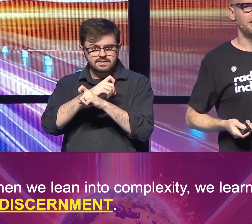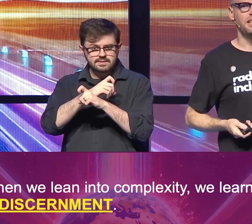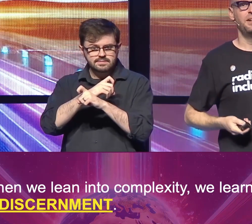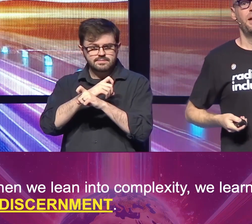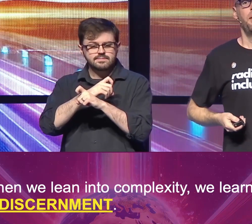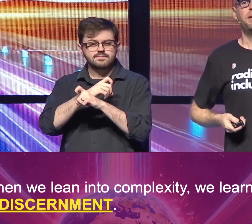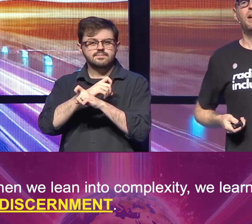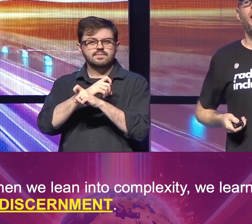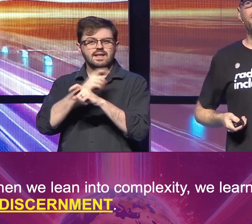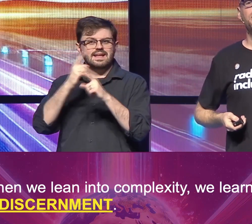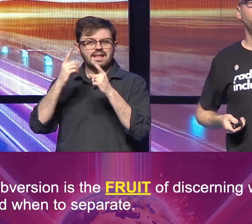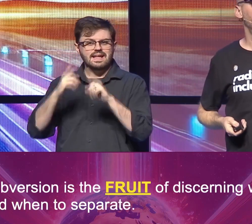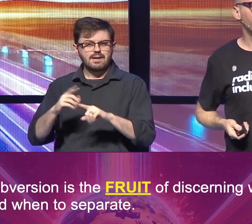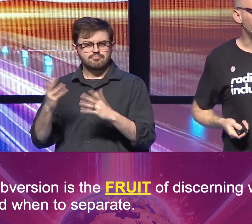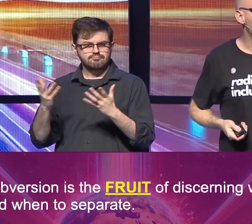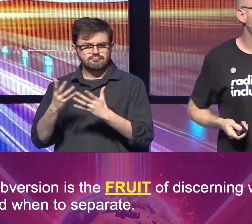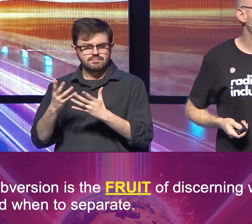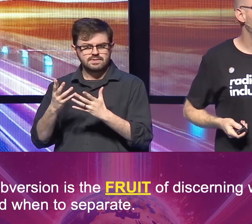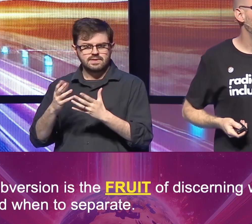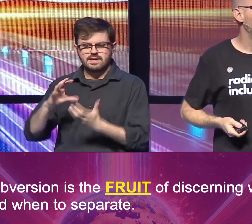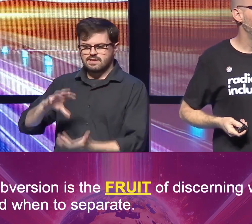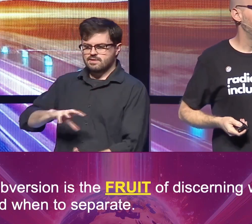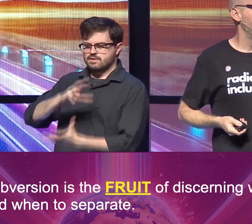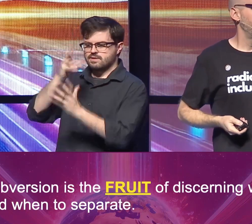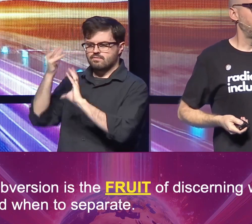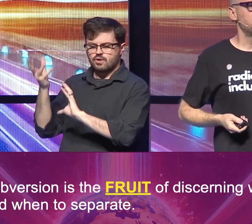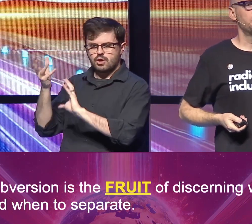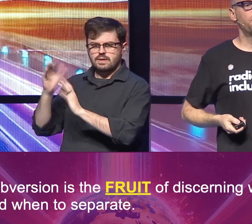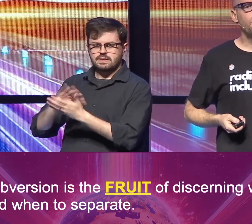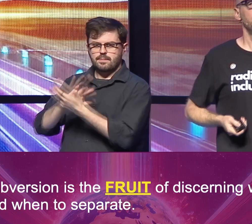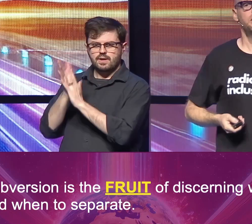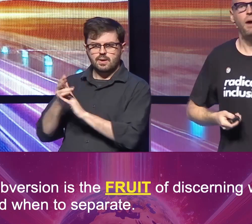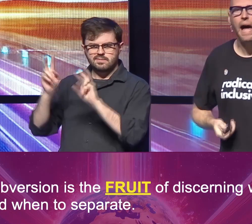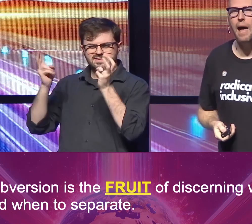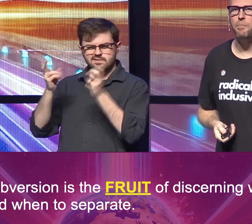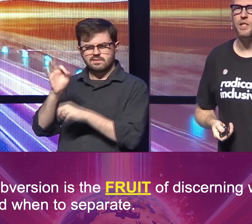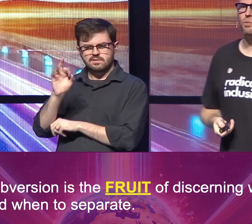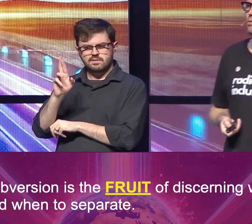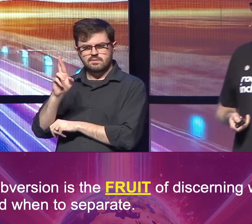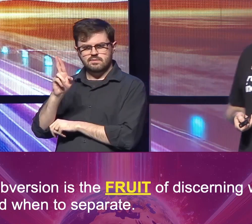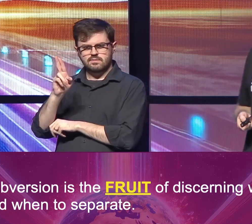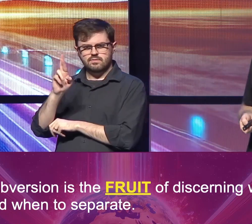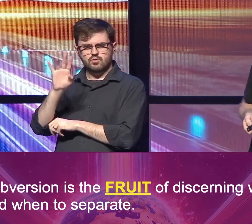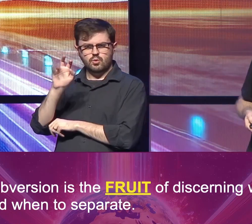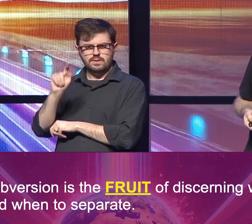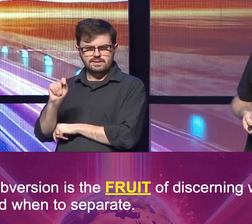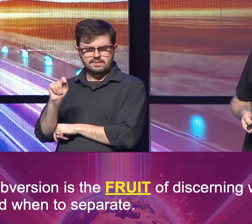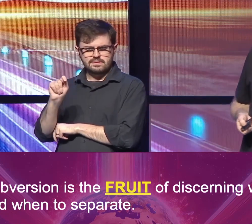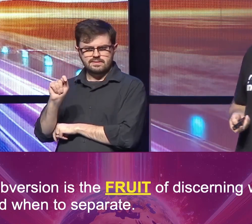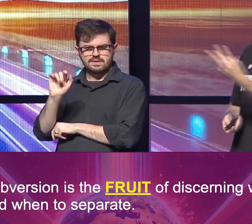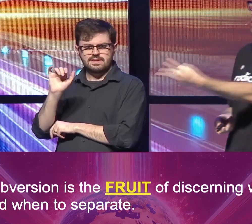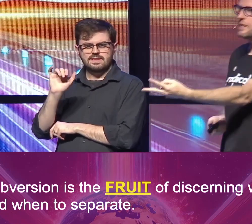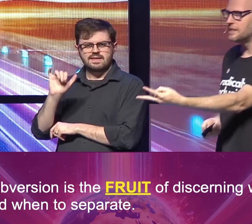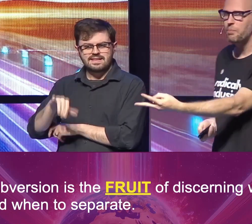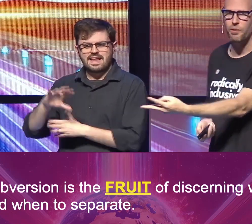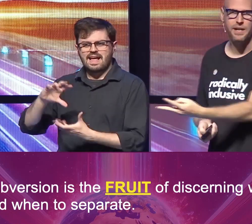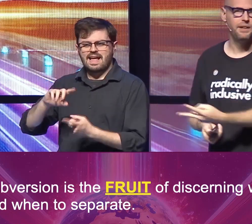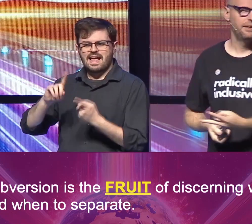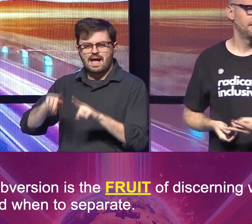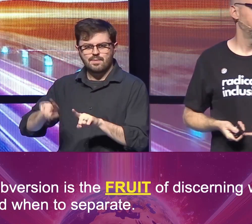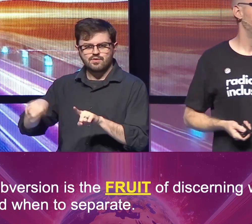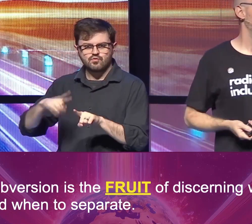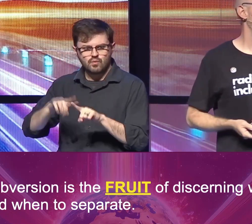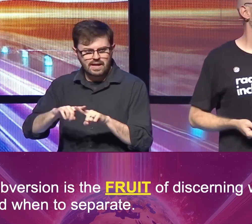Jesus' vision, becomes the fruit. Right? Subversion is what happens when we discern when to accommodate and when to